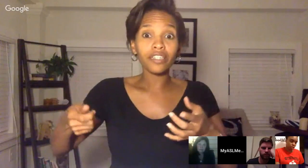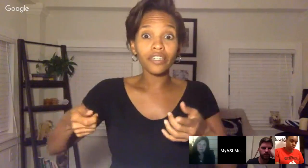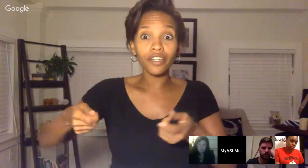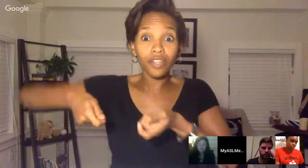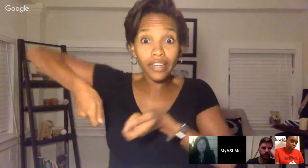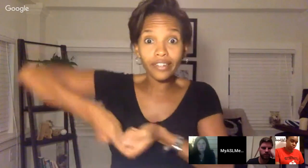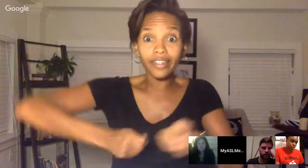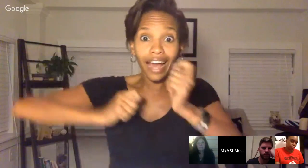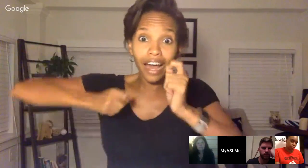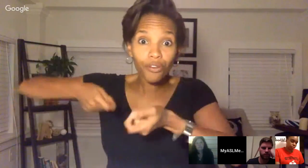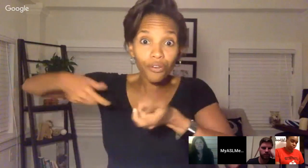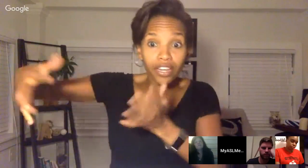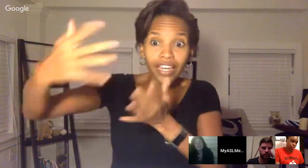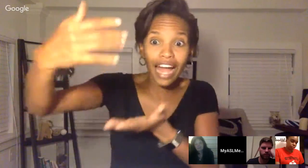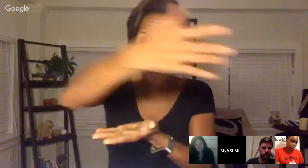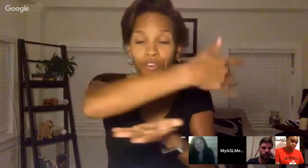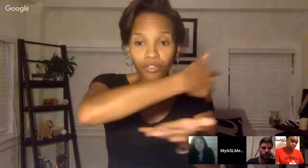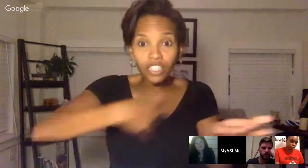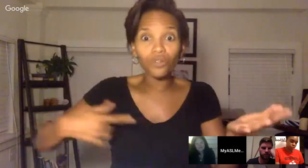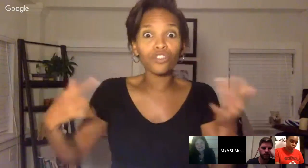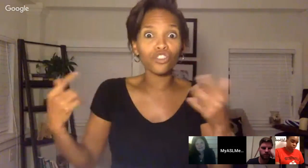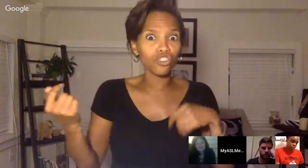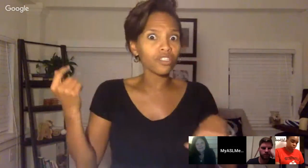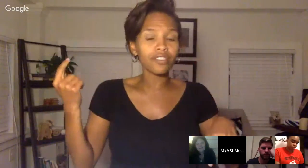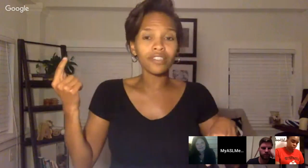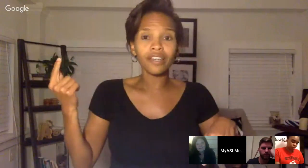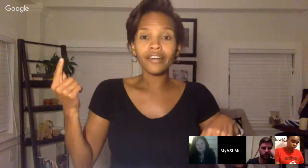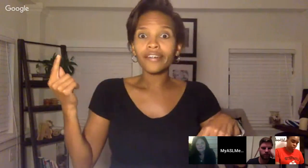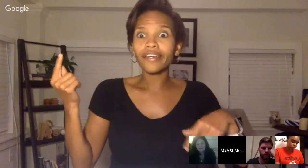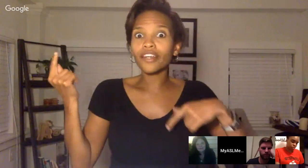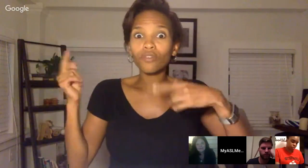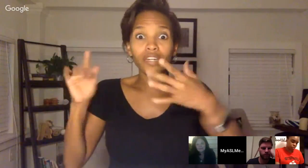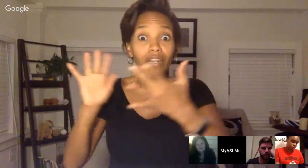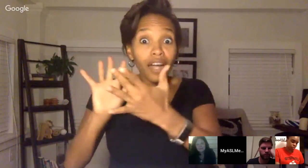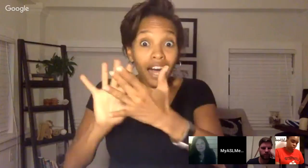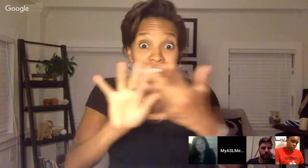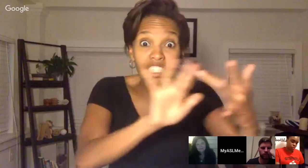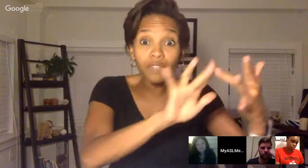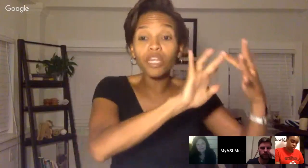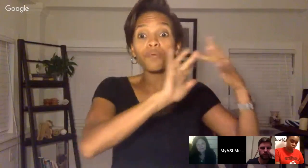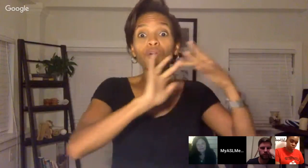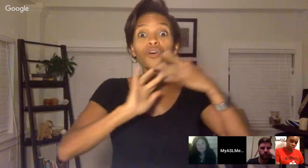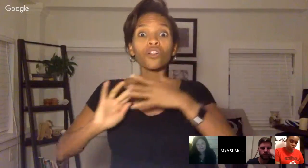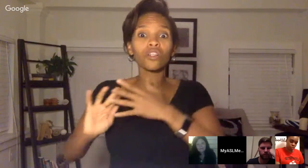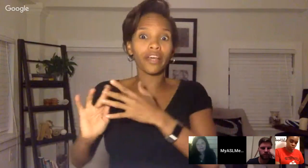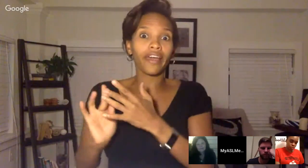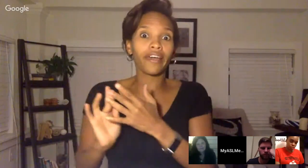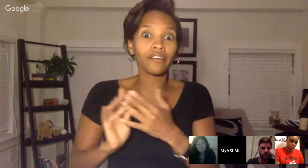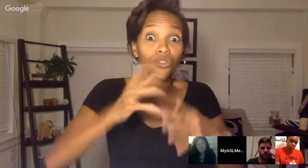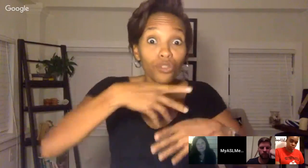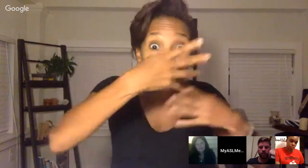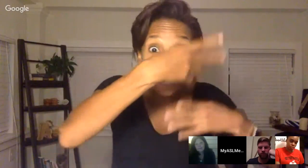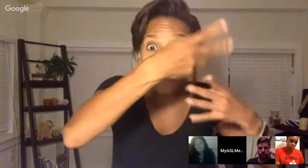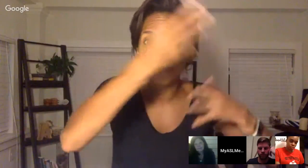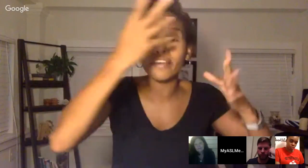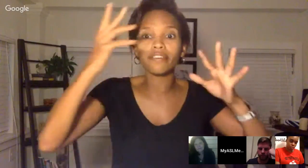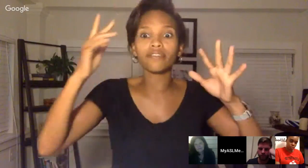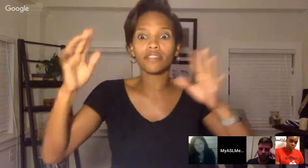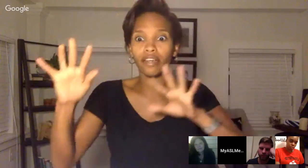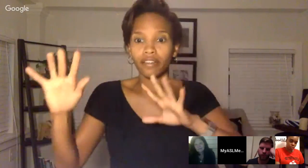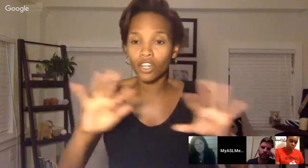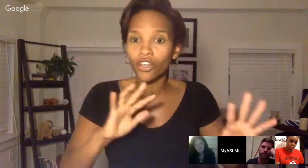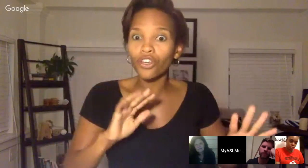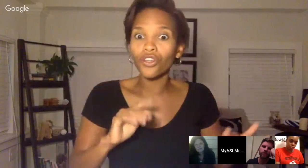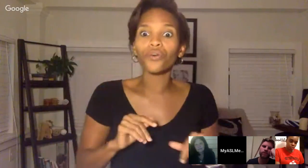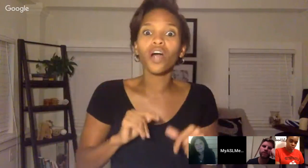literally, like gathering resources. She's, contacting people and Googling